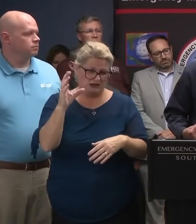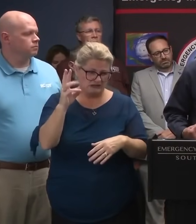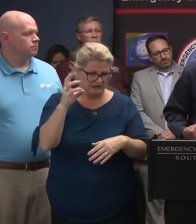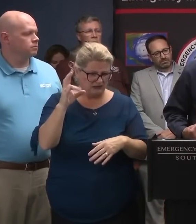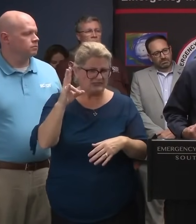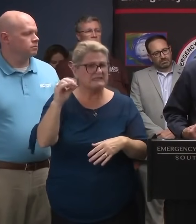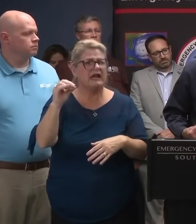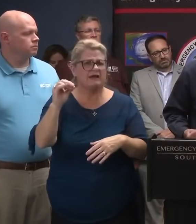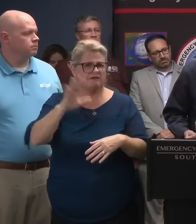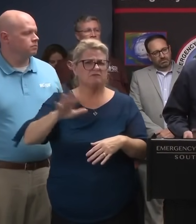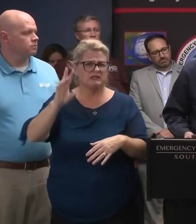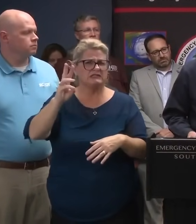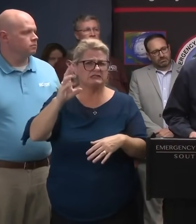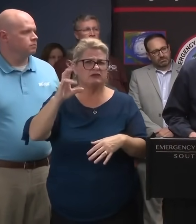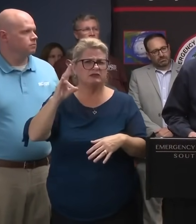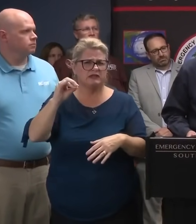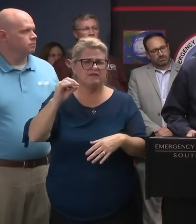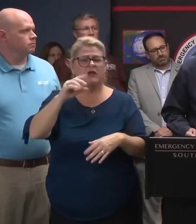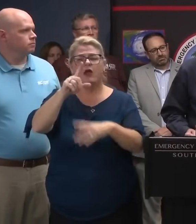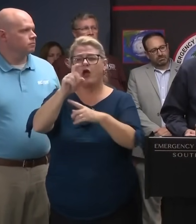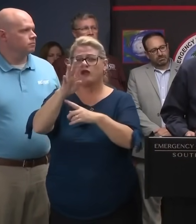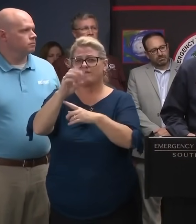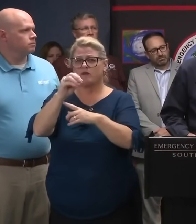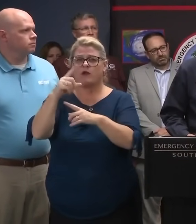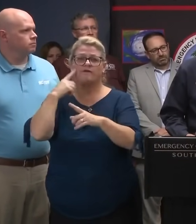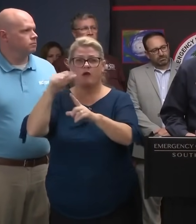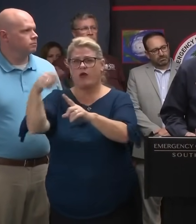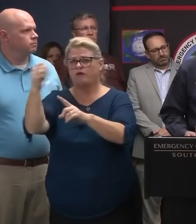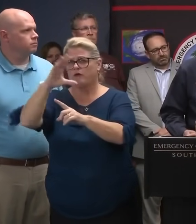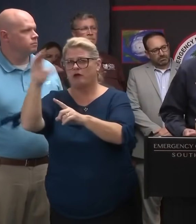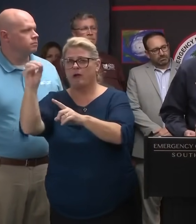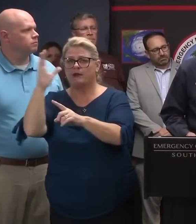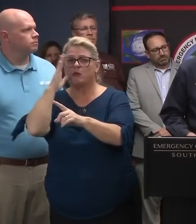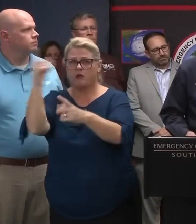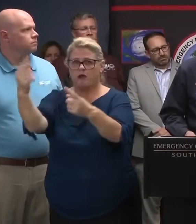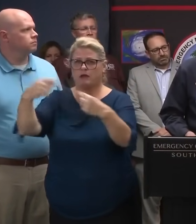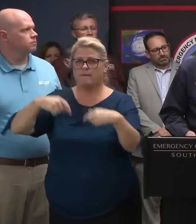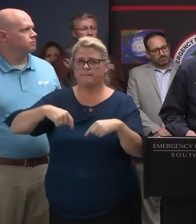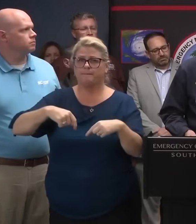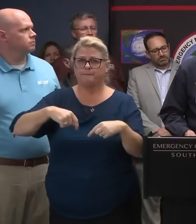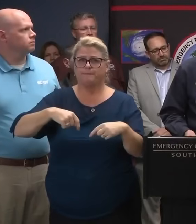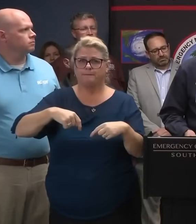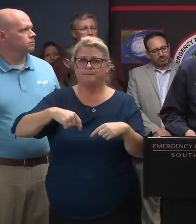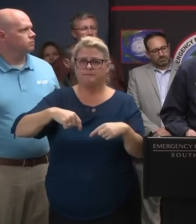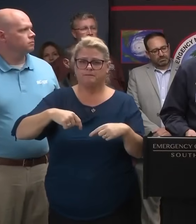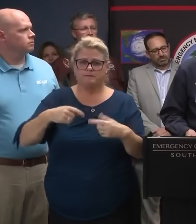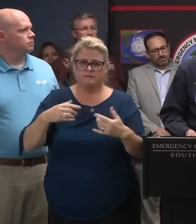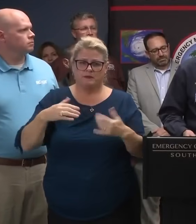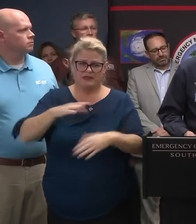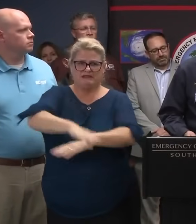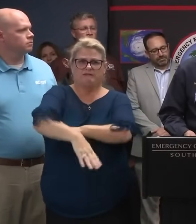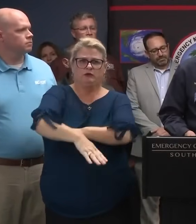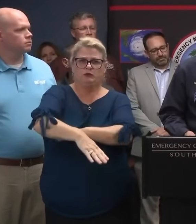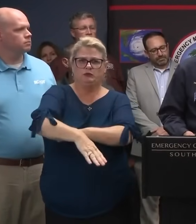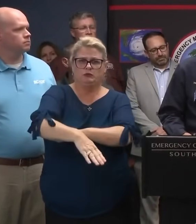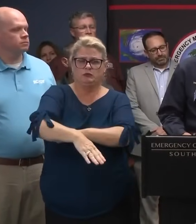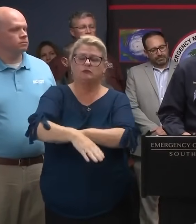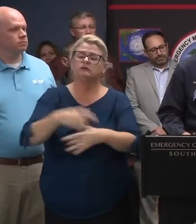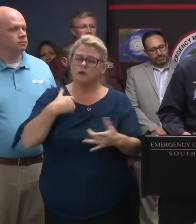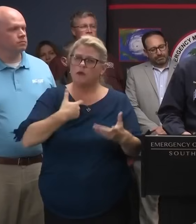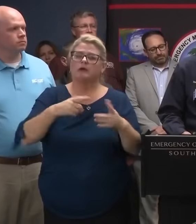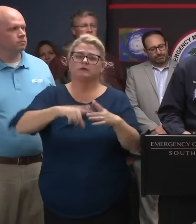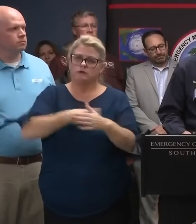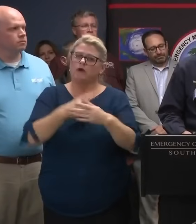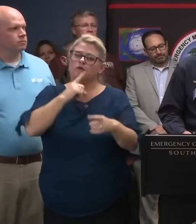670. And we have about 140, another company of 140 coming on sometime late today. So we're ramping